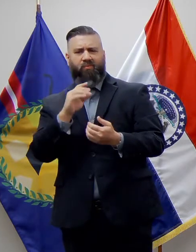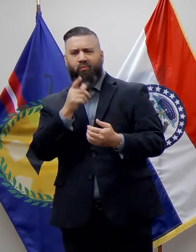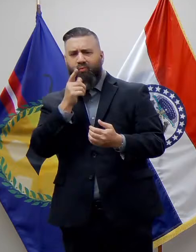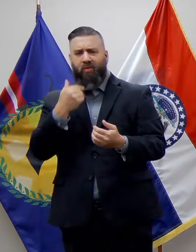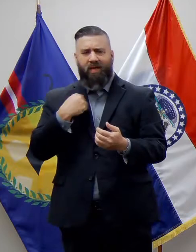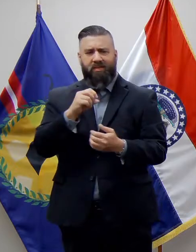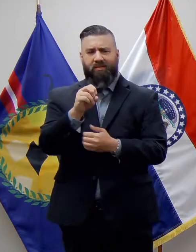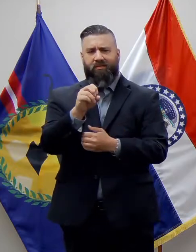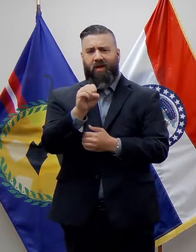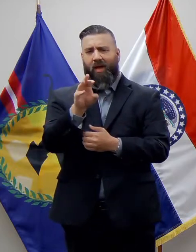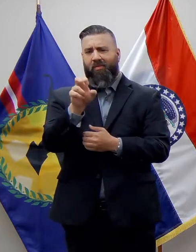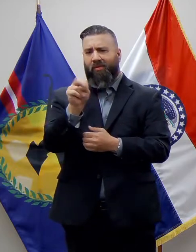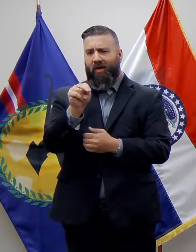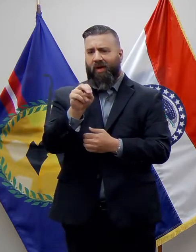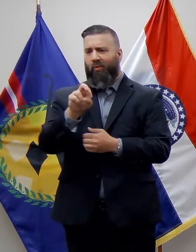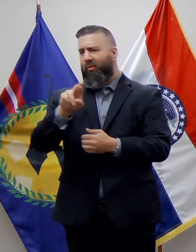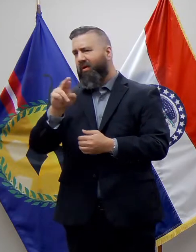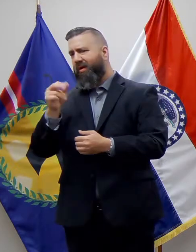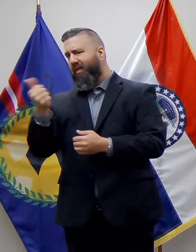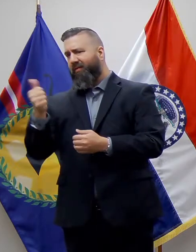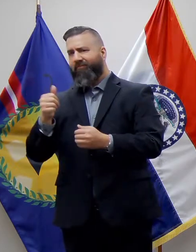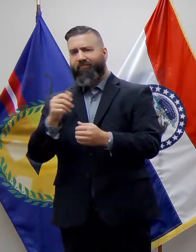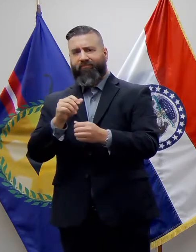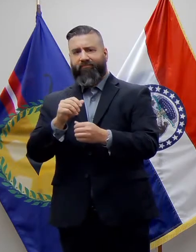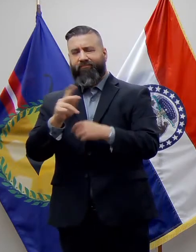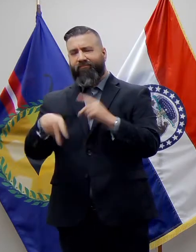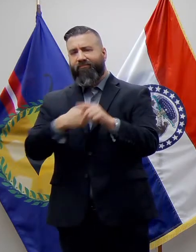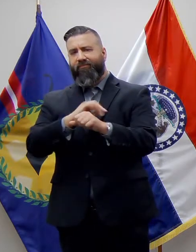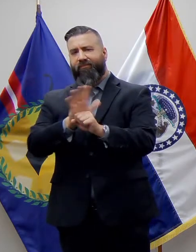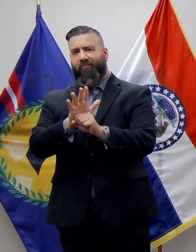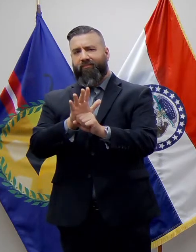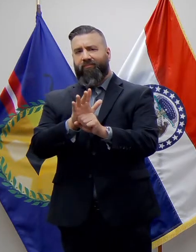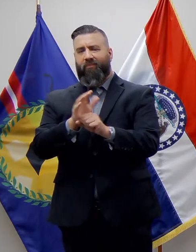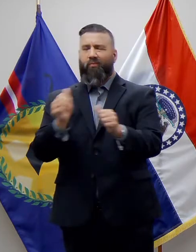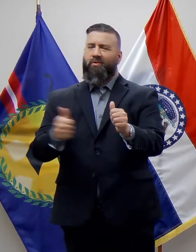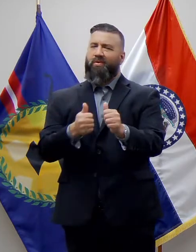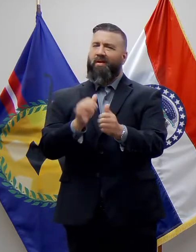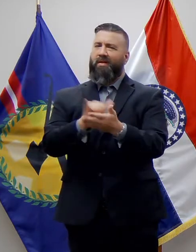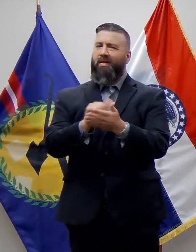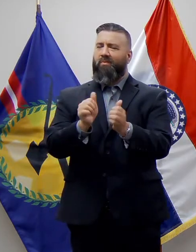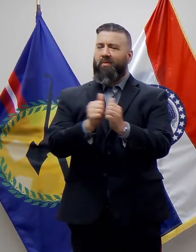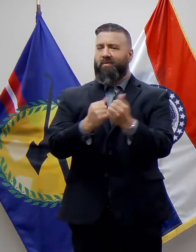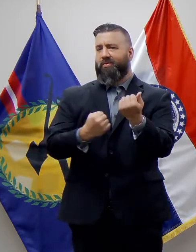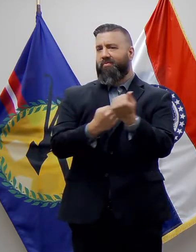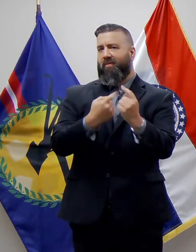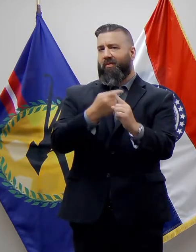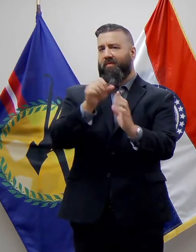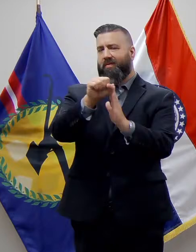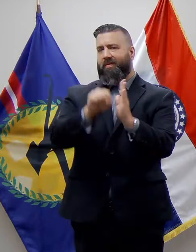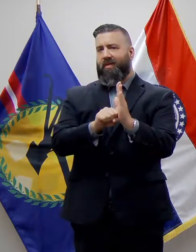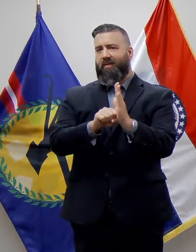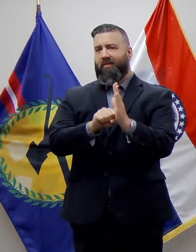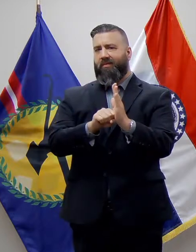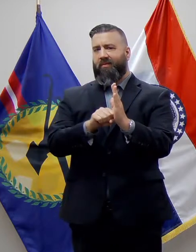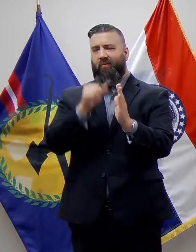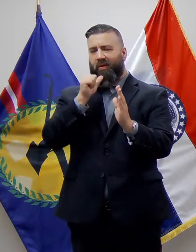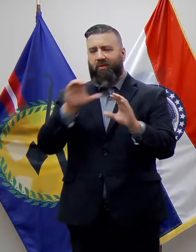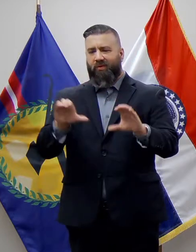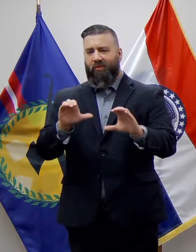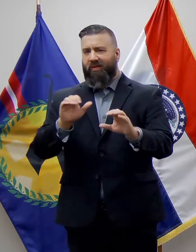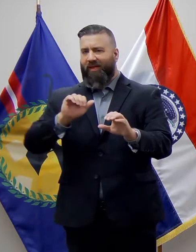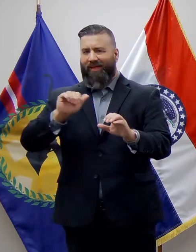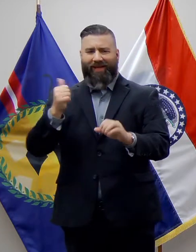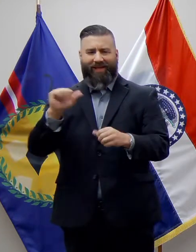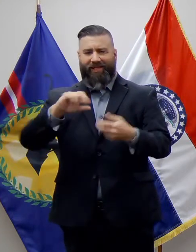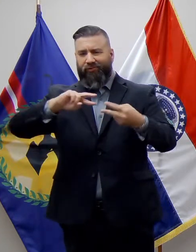region? And we track that with the support of the state. We don't sequence the Omicron variant we don't do any